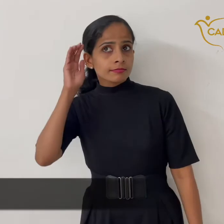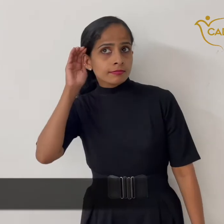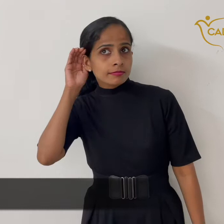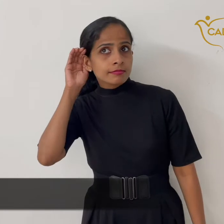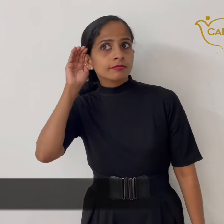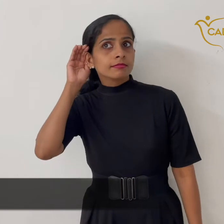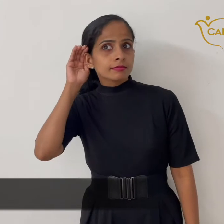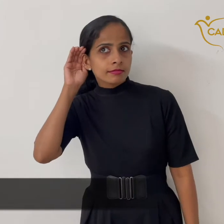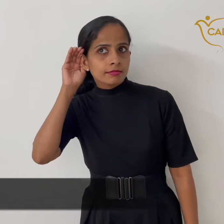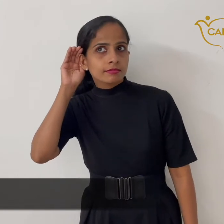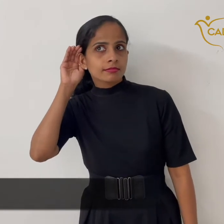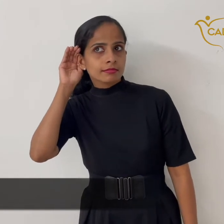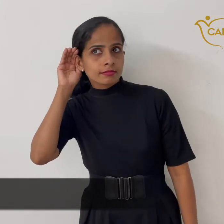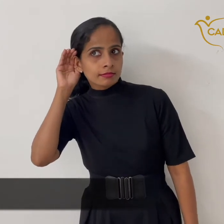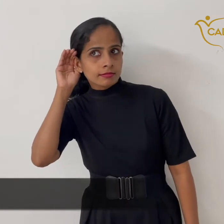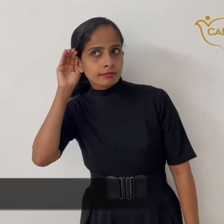hear hear